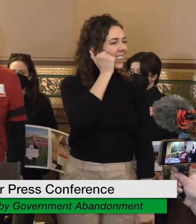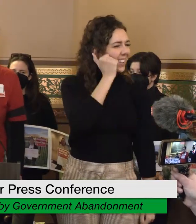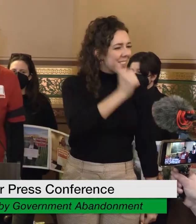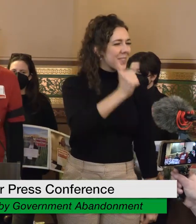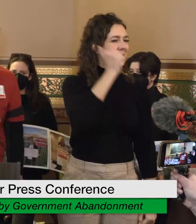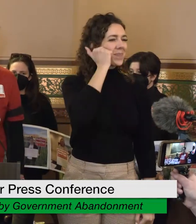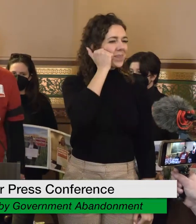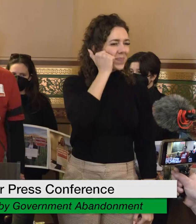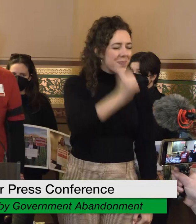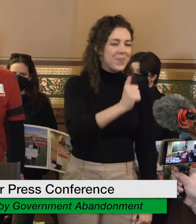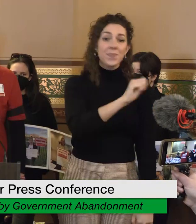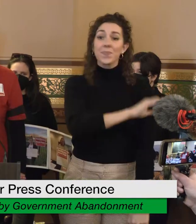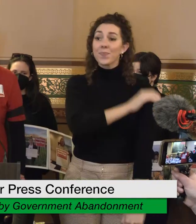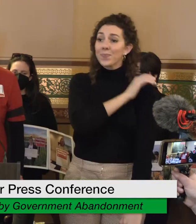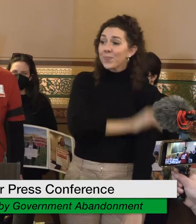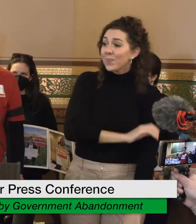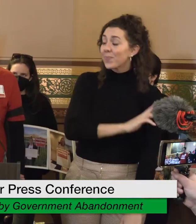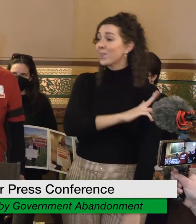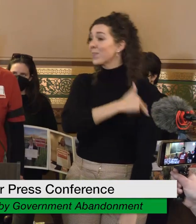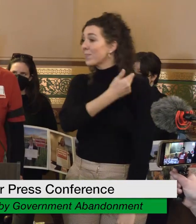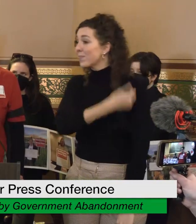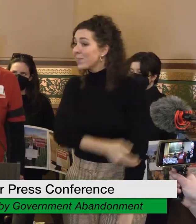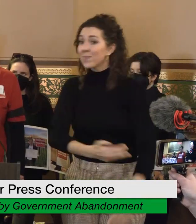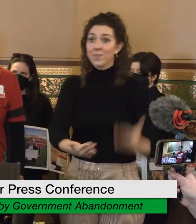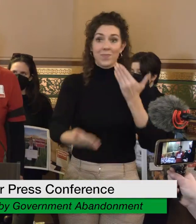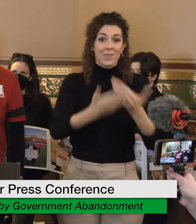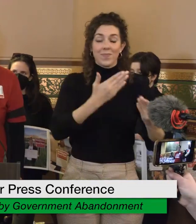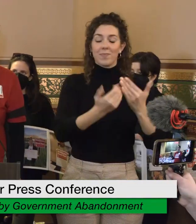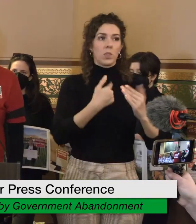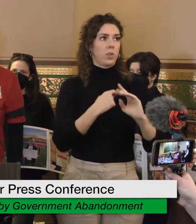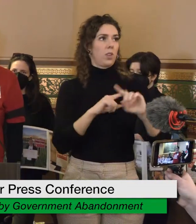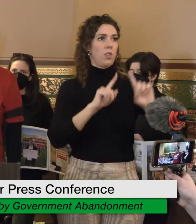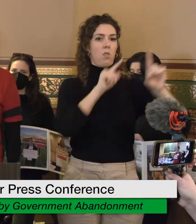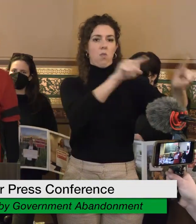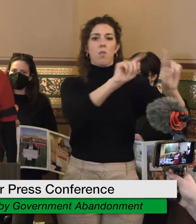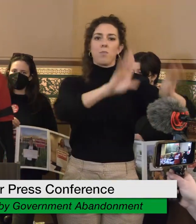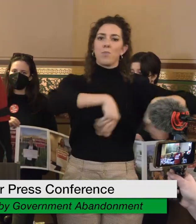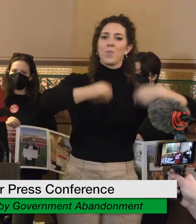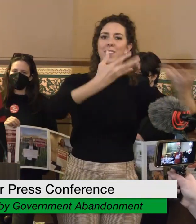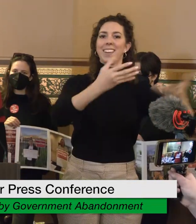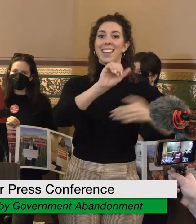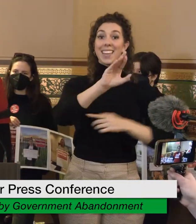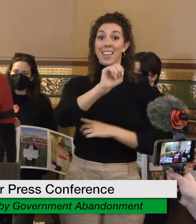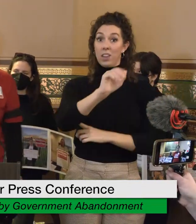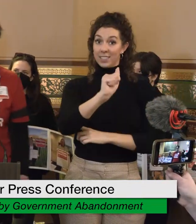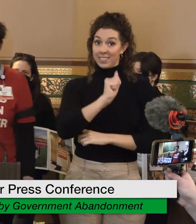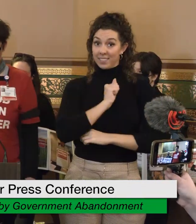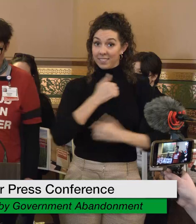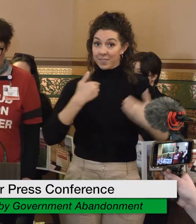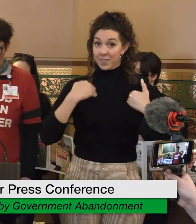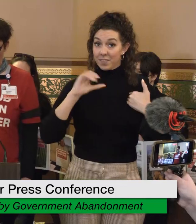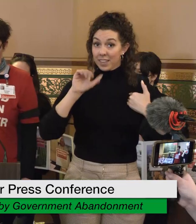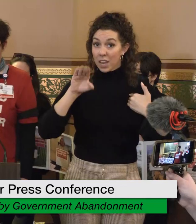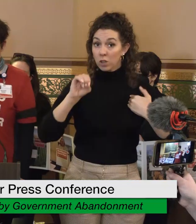clinics, in the hospital, to provide care, but we have no access to that care